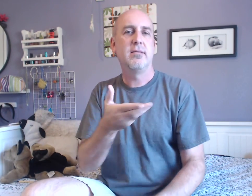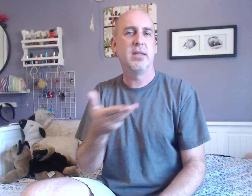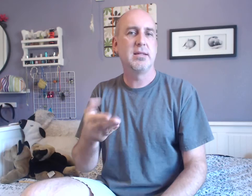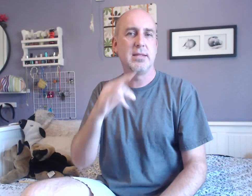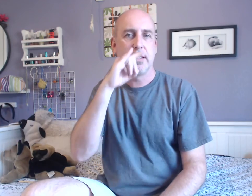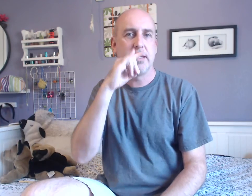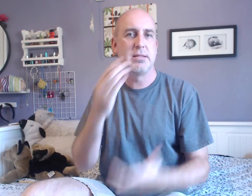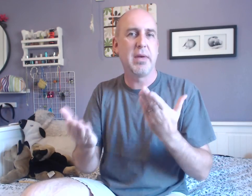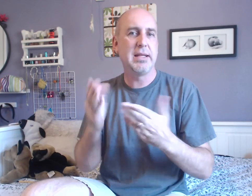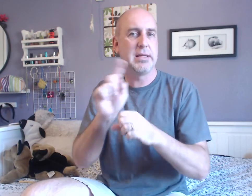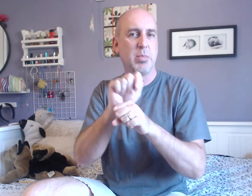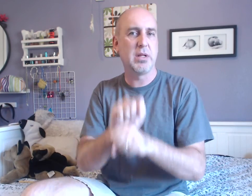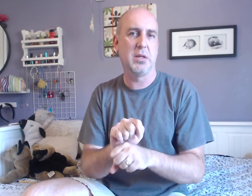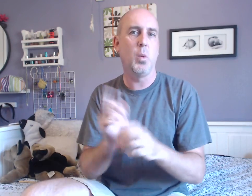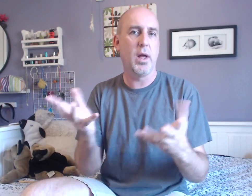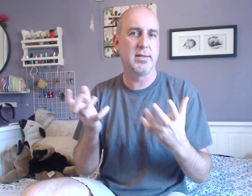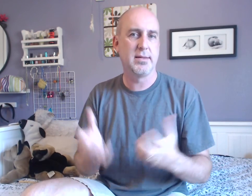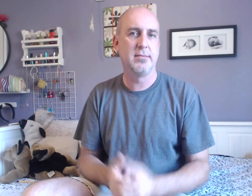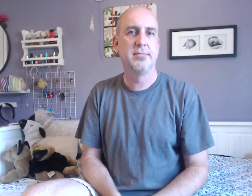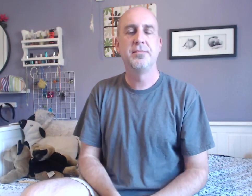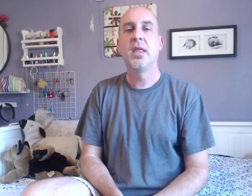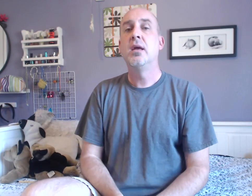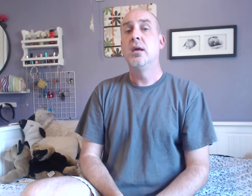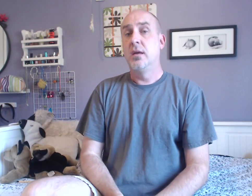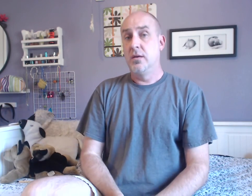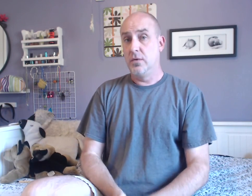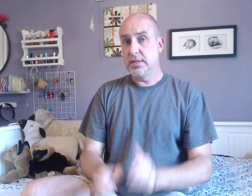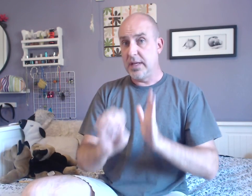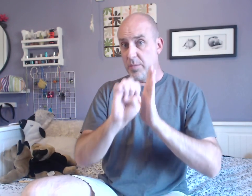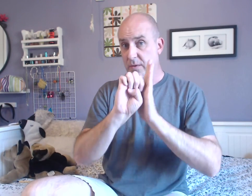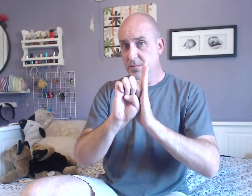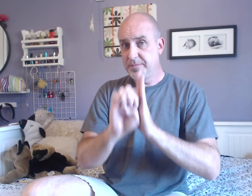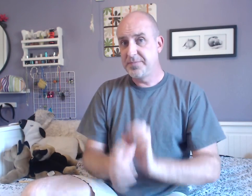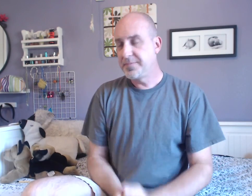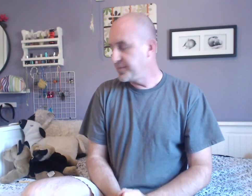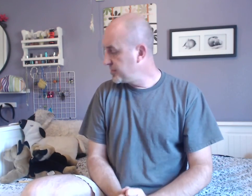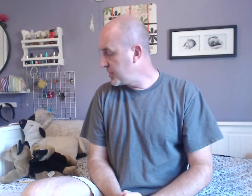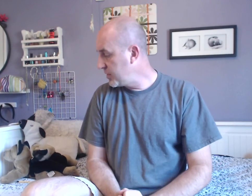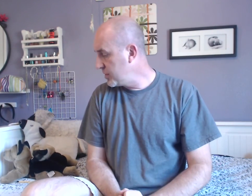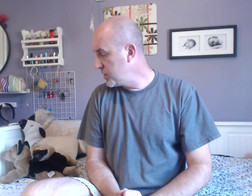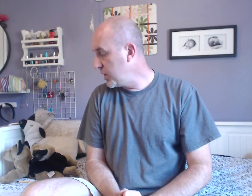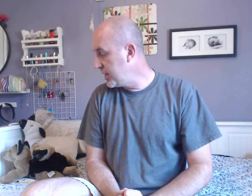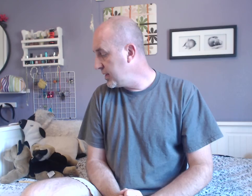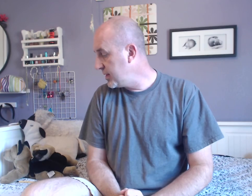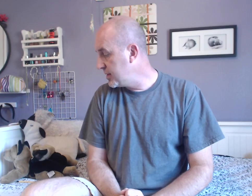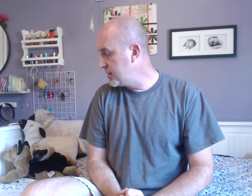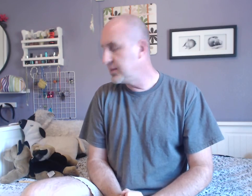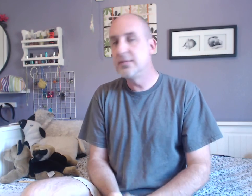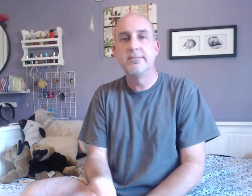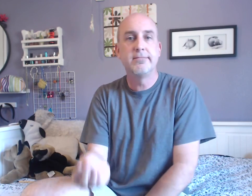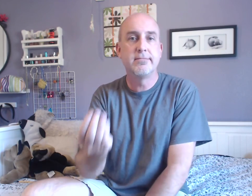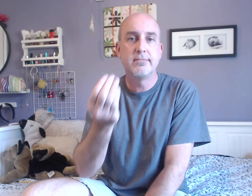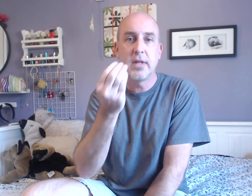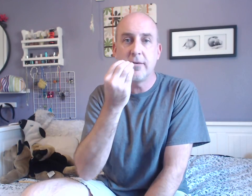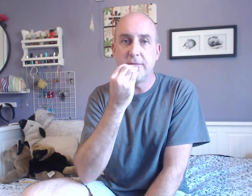things that kids might typically want. For example, the first one is